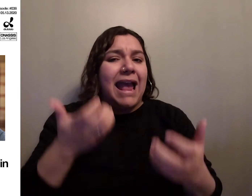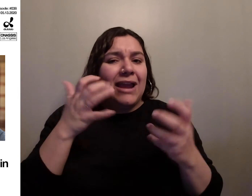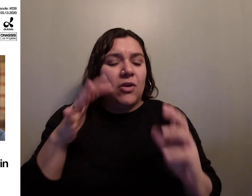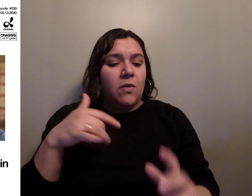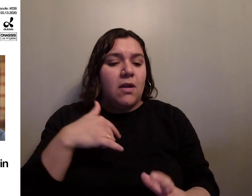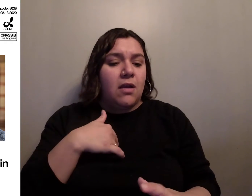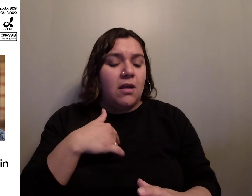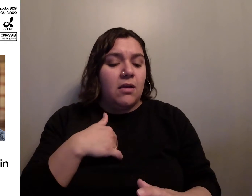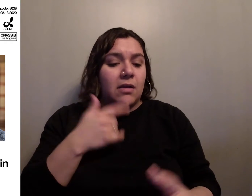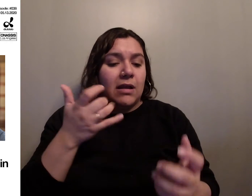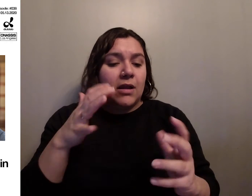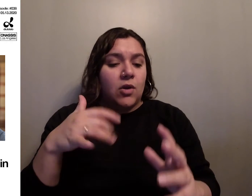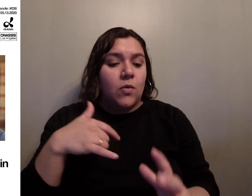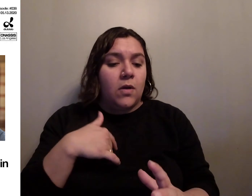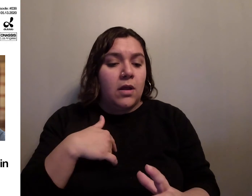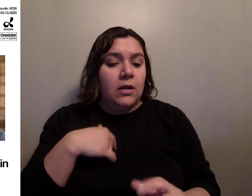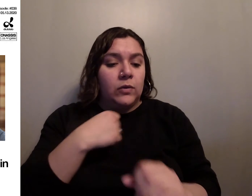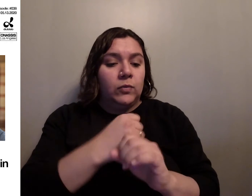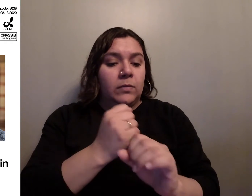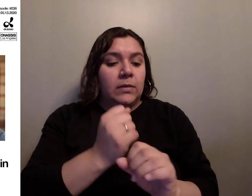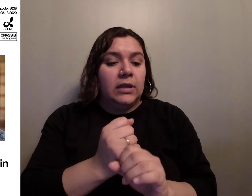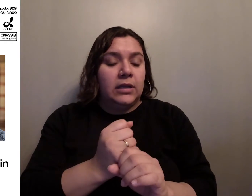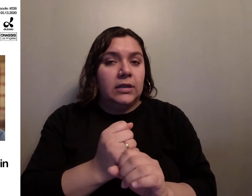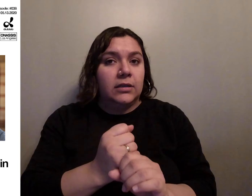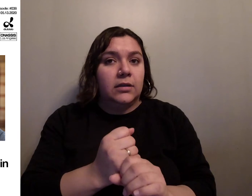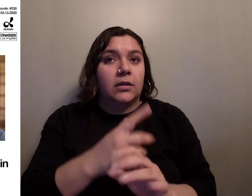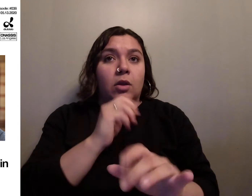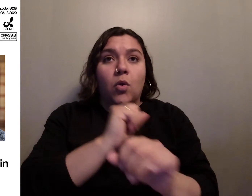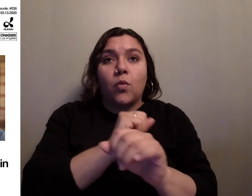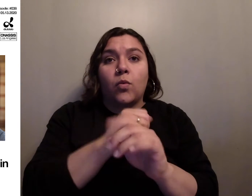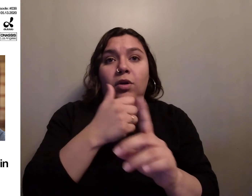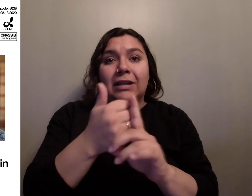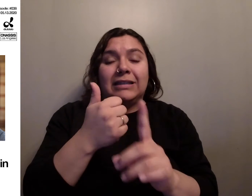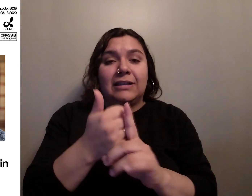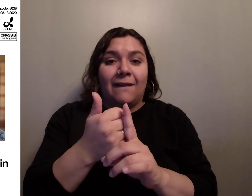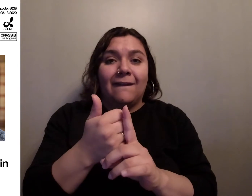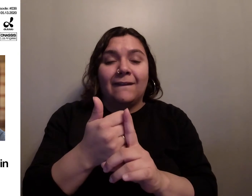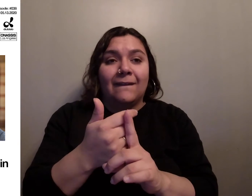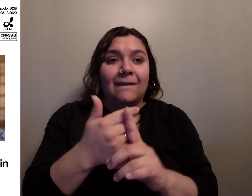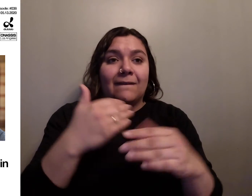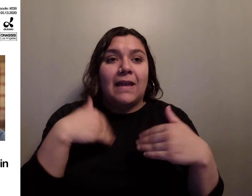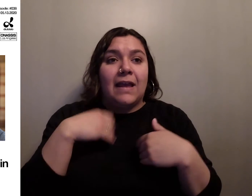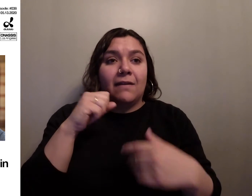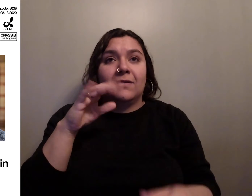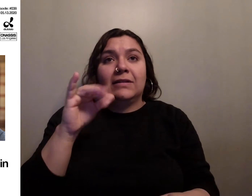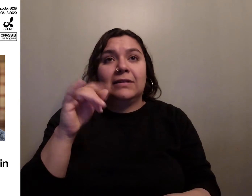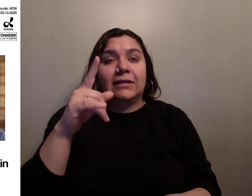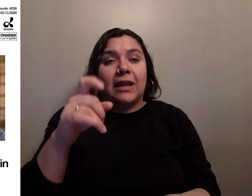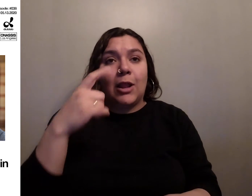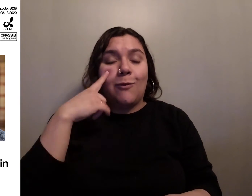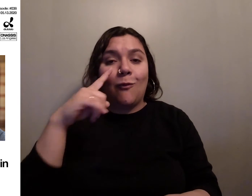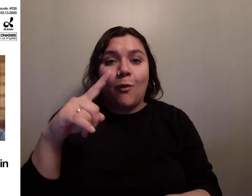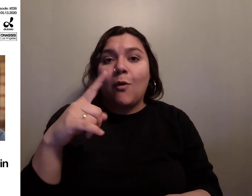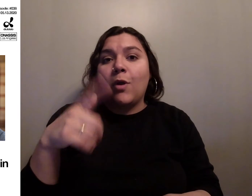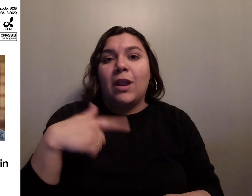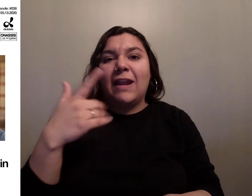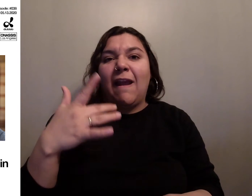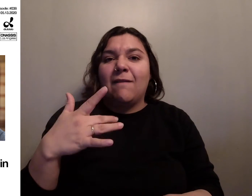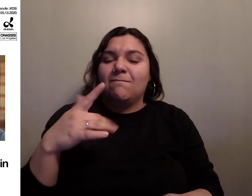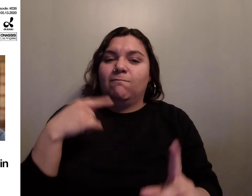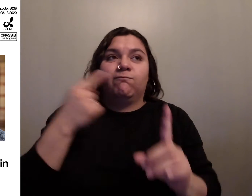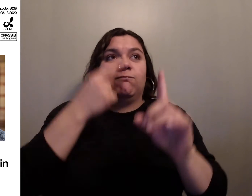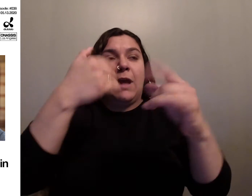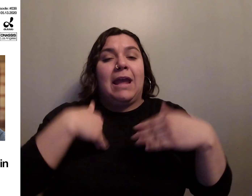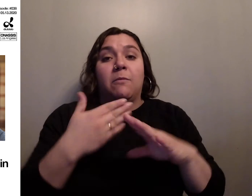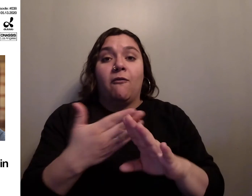literally more about, I don't want to make a work that carries the scale